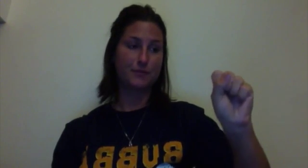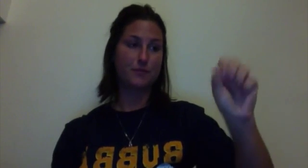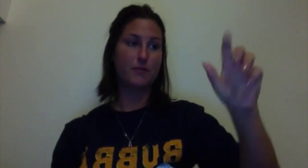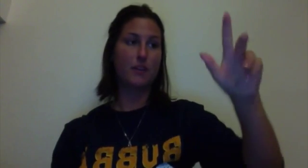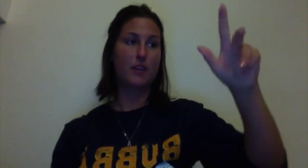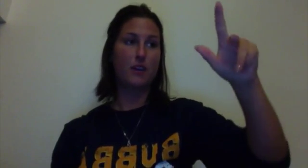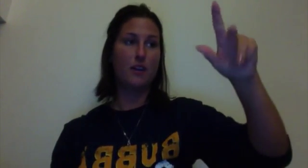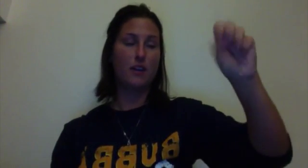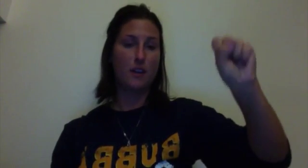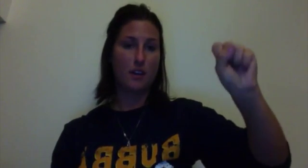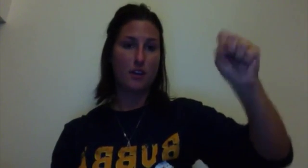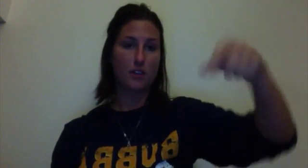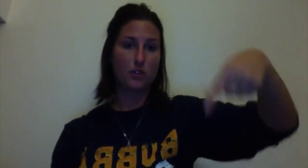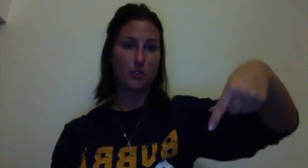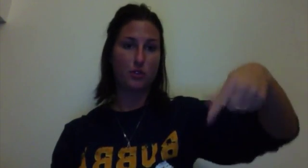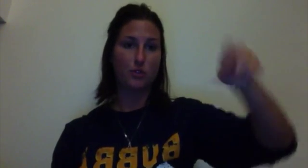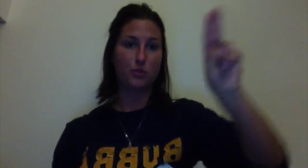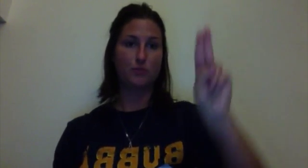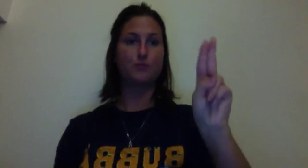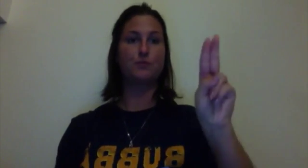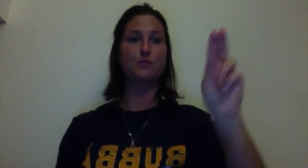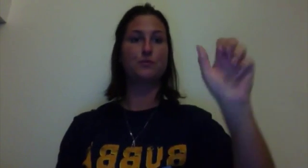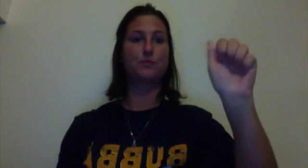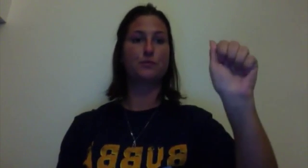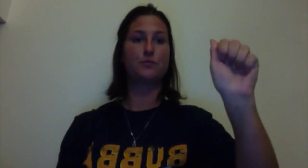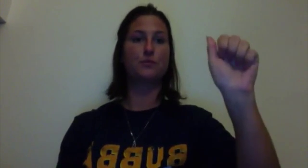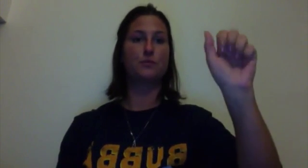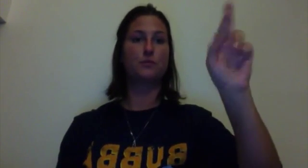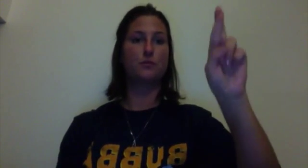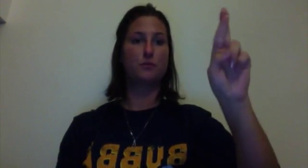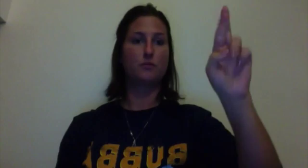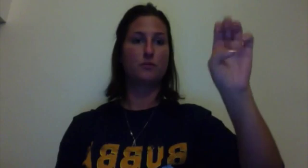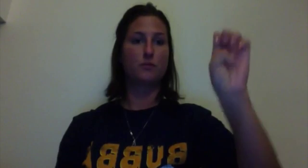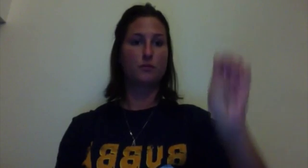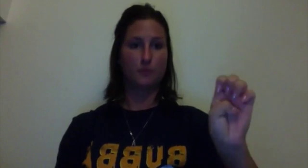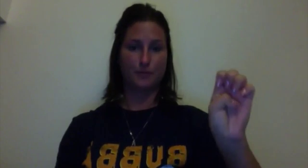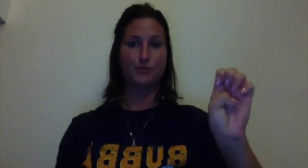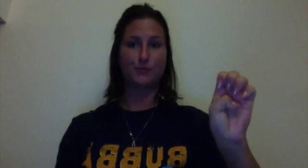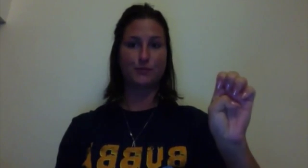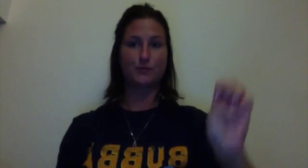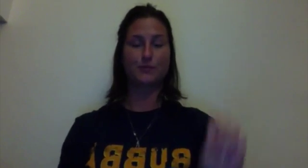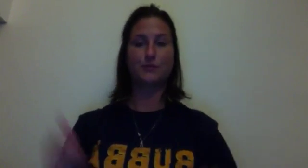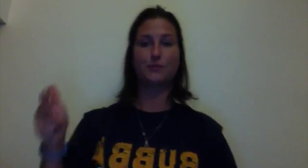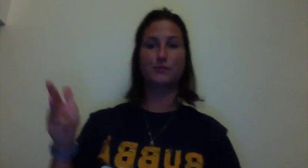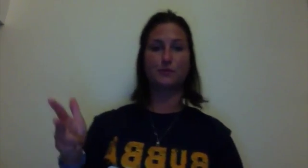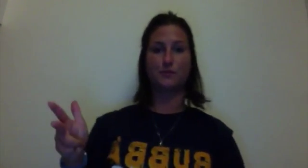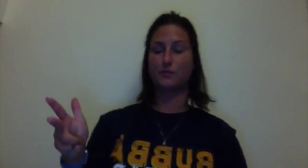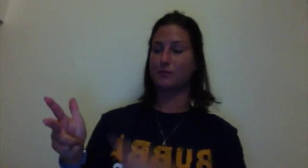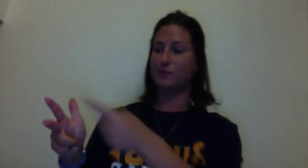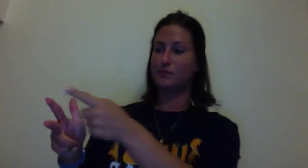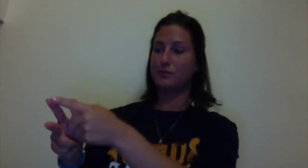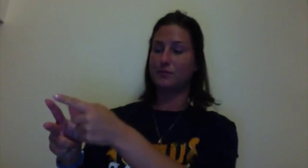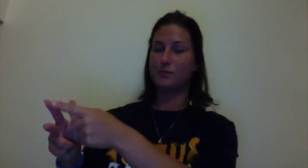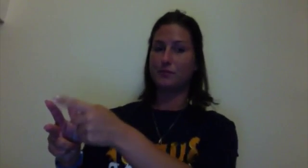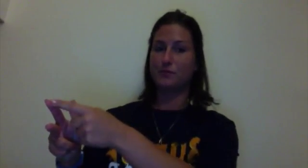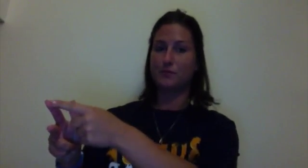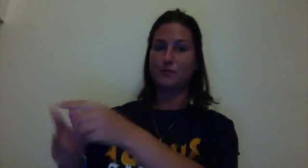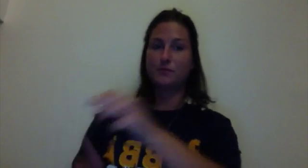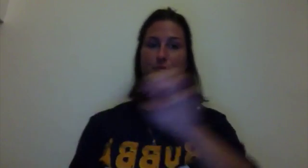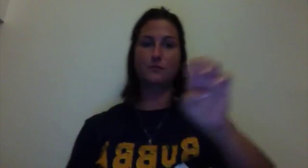Language and took the required courses to have a minor in Deaf Studies. My reasoning? I don't know. I thought it would be cool.